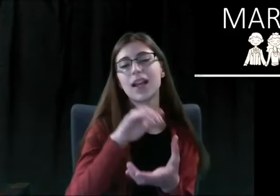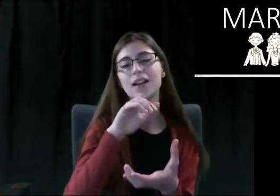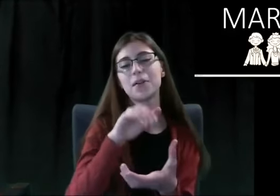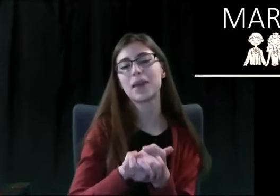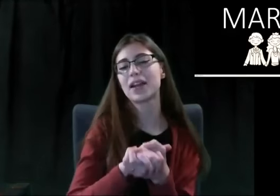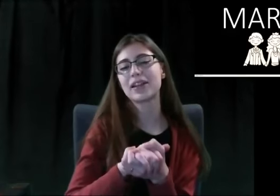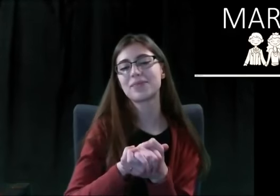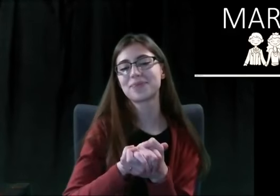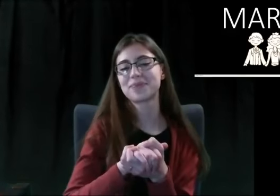Mary.